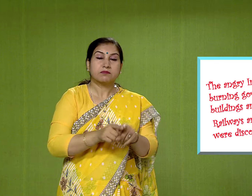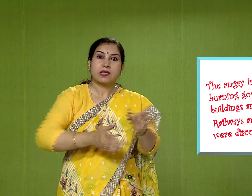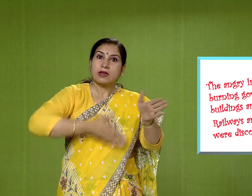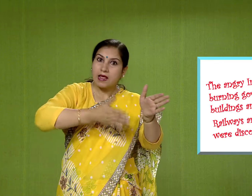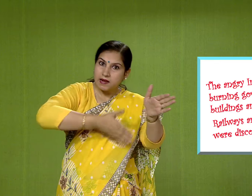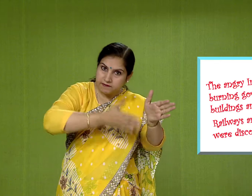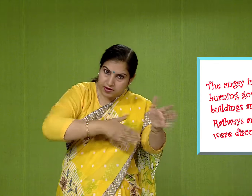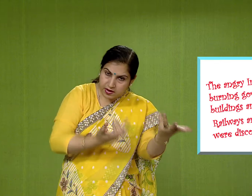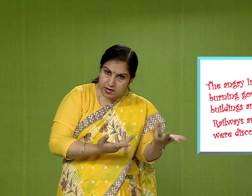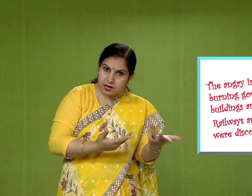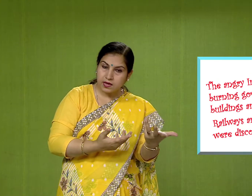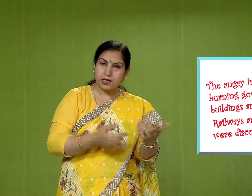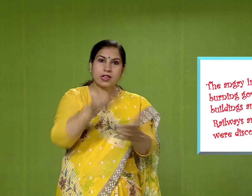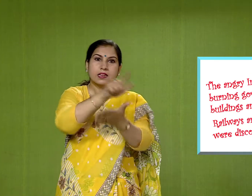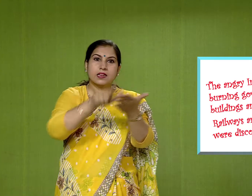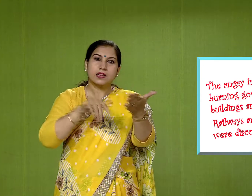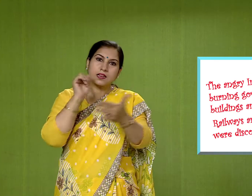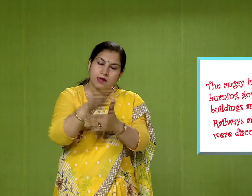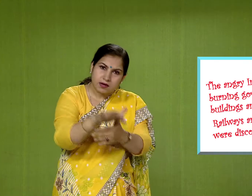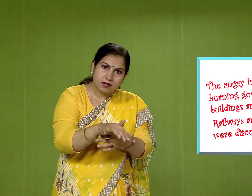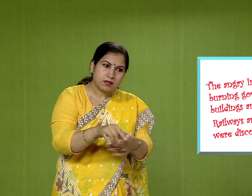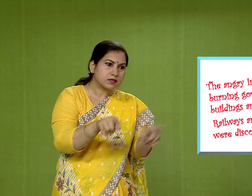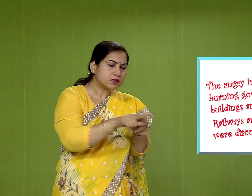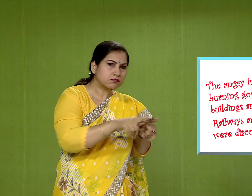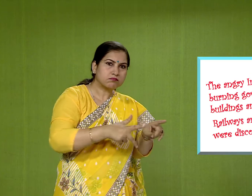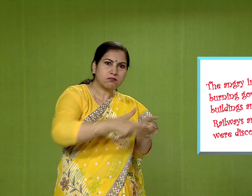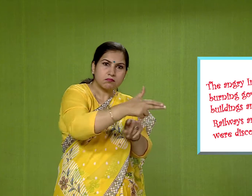Railways and telegraph lines were disconnected.